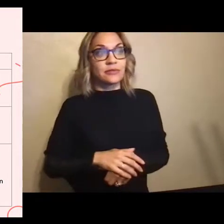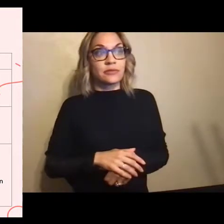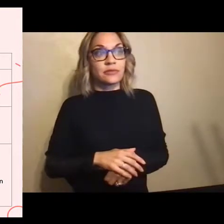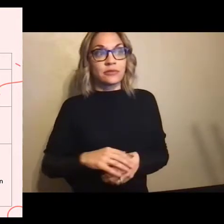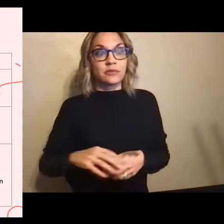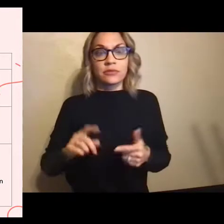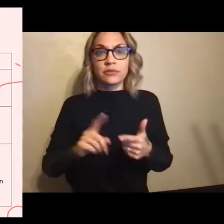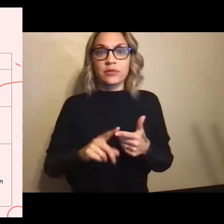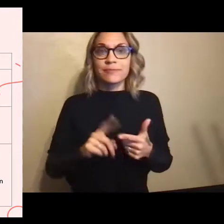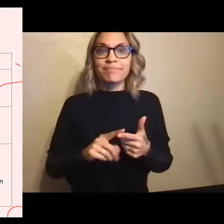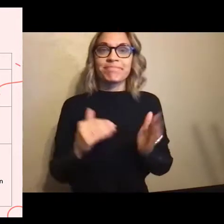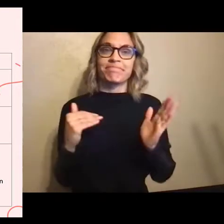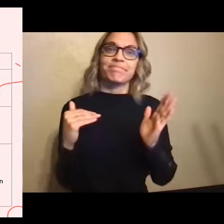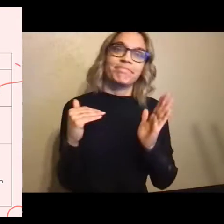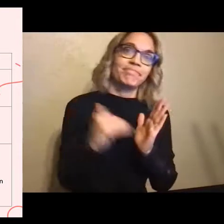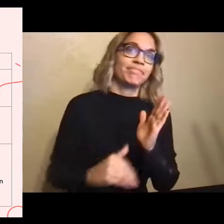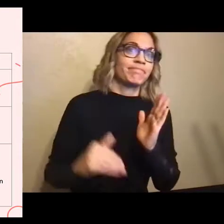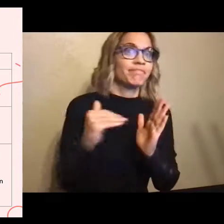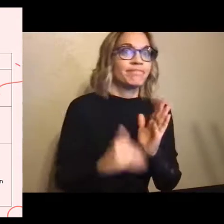priority tasks.